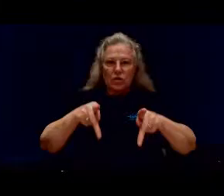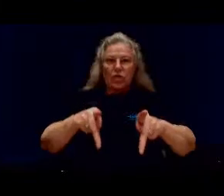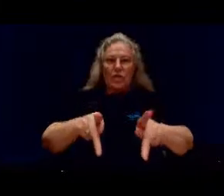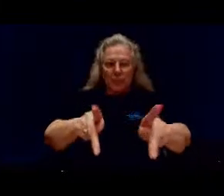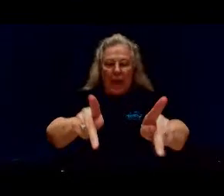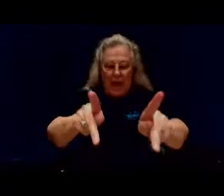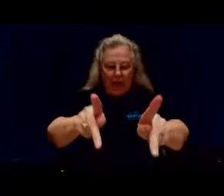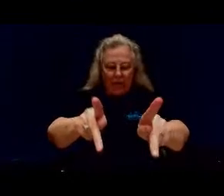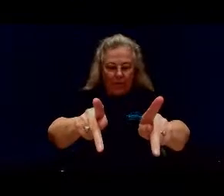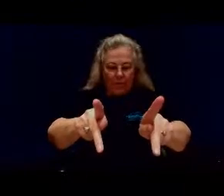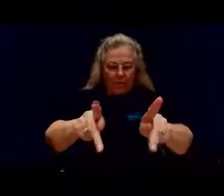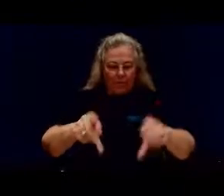straight path.